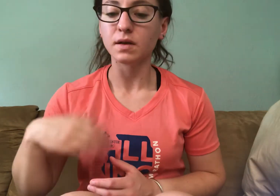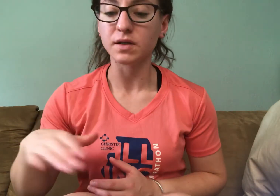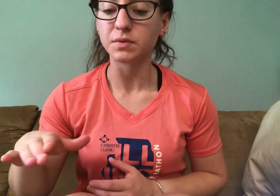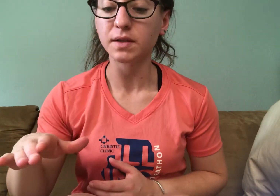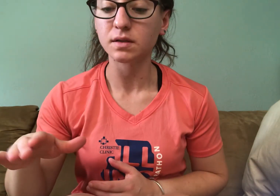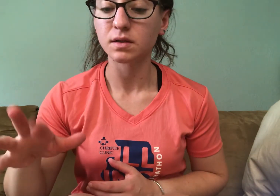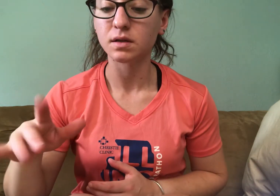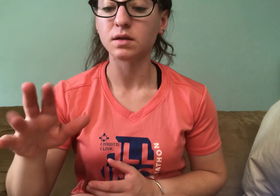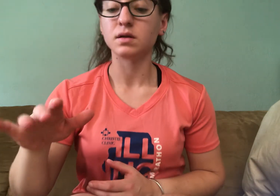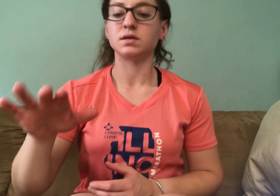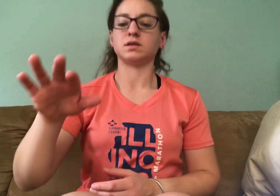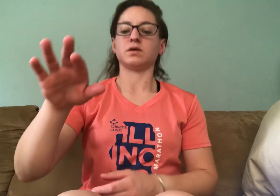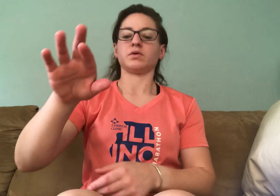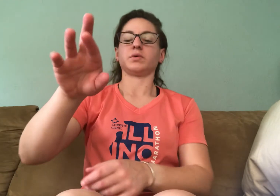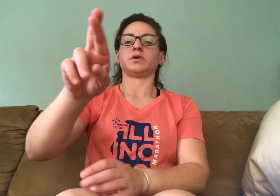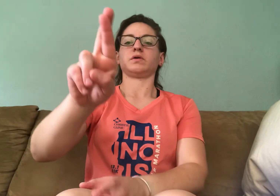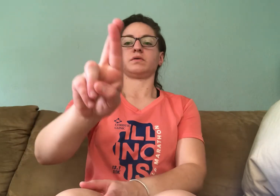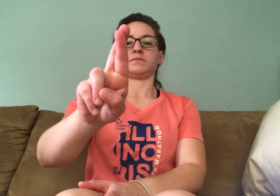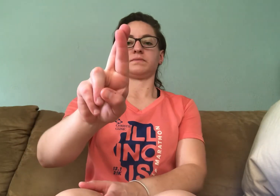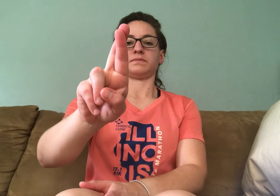next one. This is a longer word.